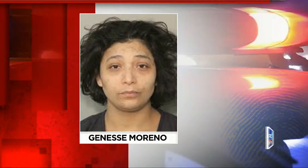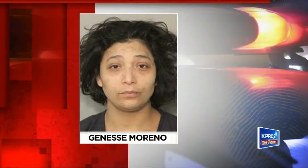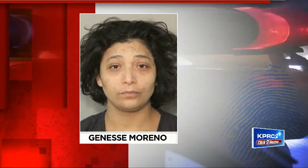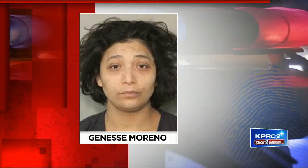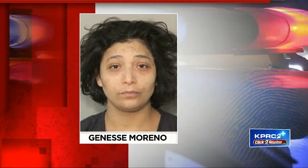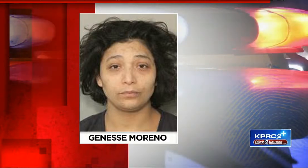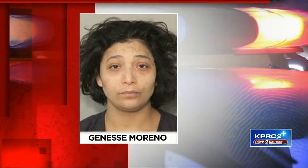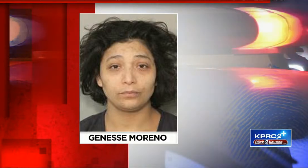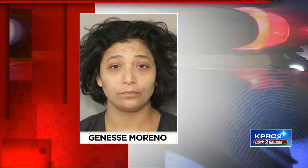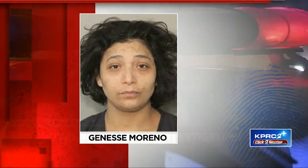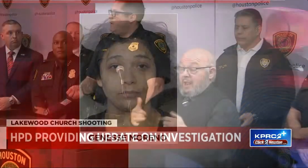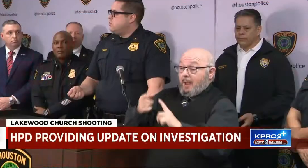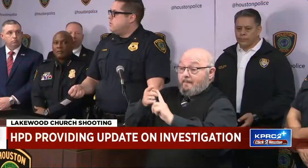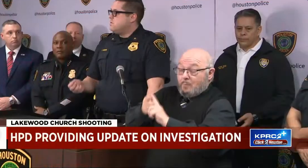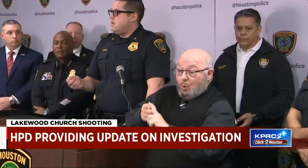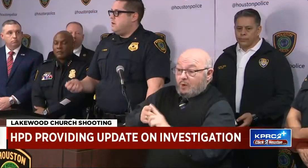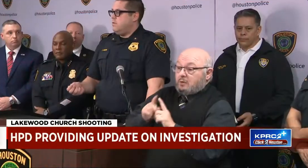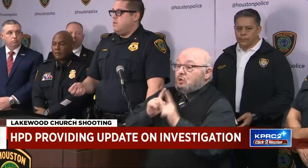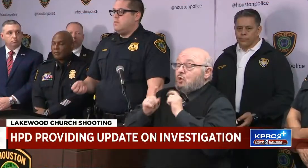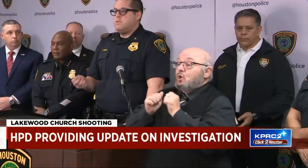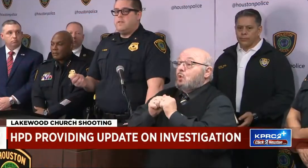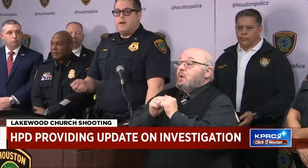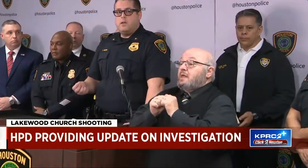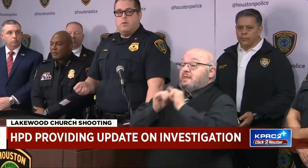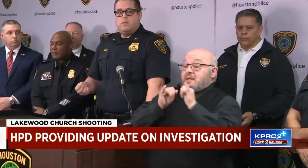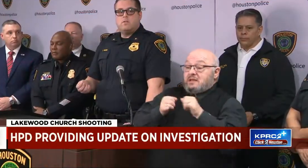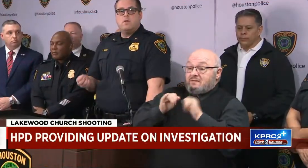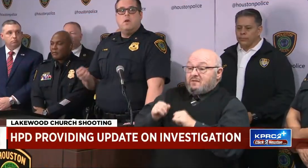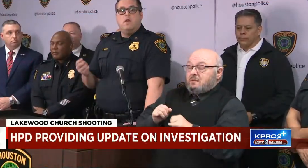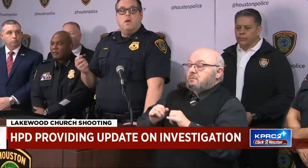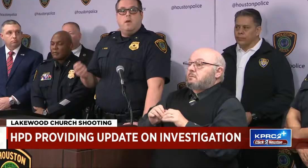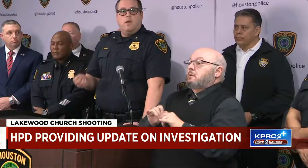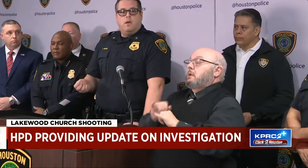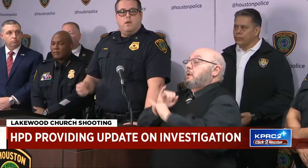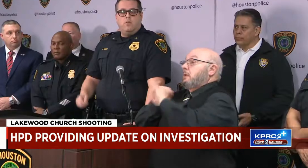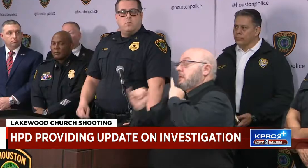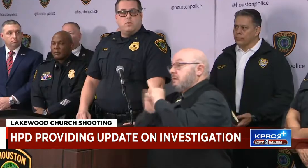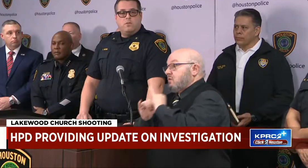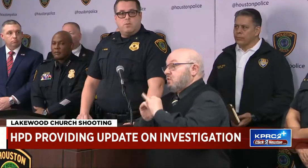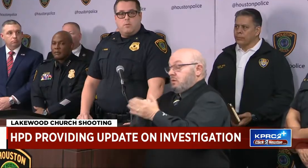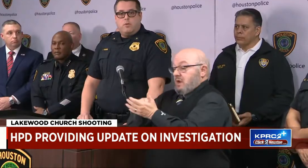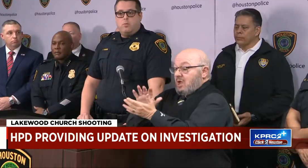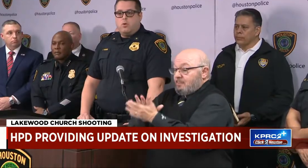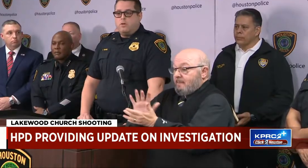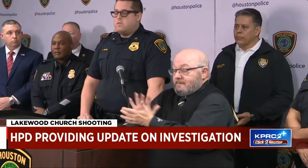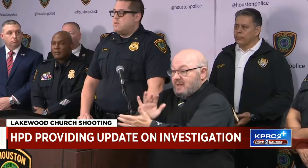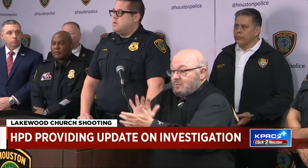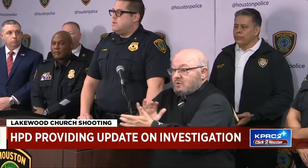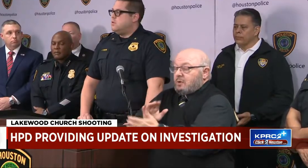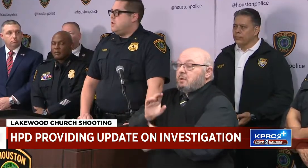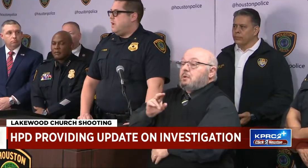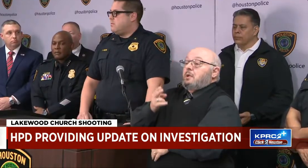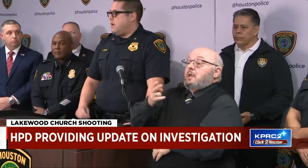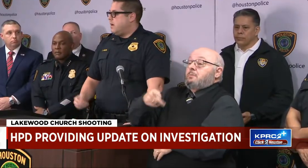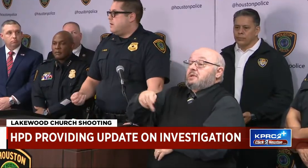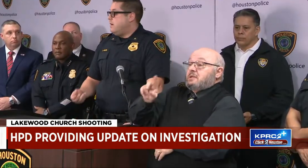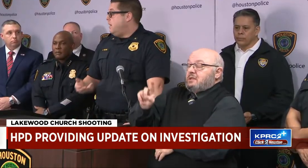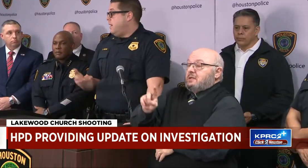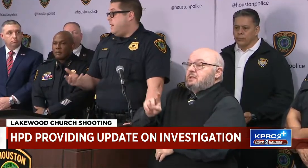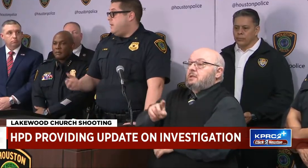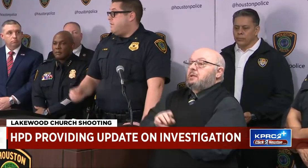this point, talking with individuals, interviews, documents, Houston Police Department reports, she has